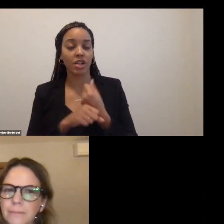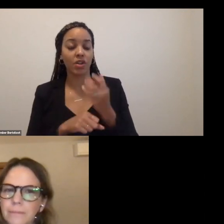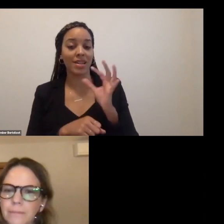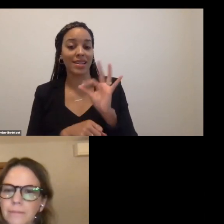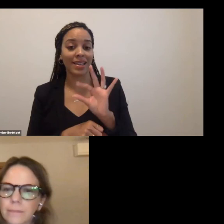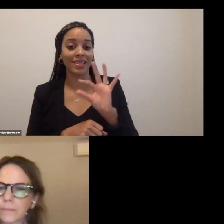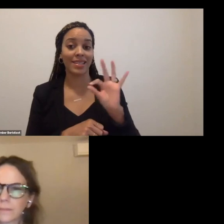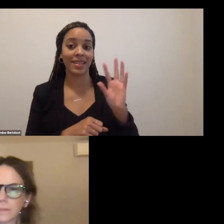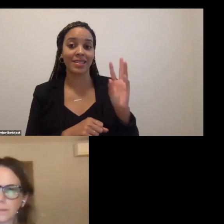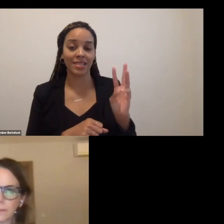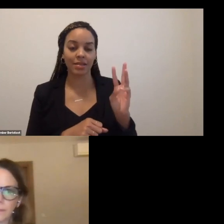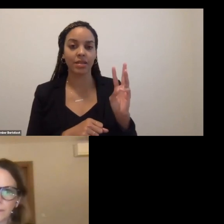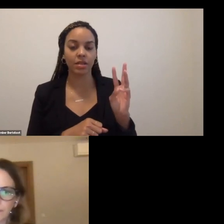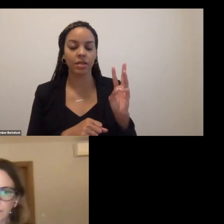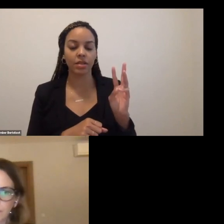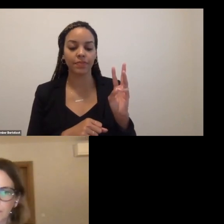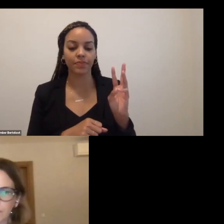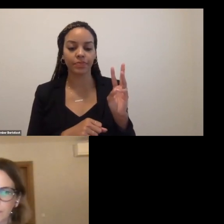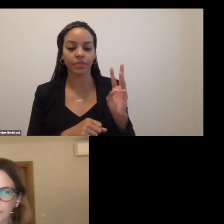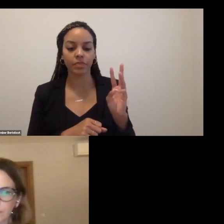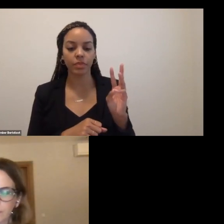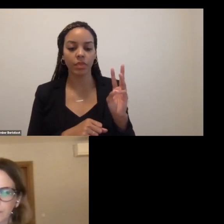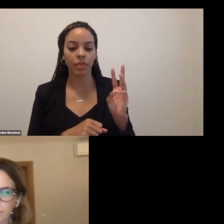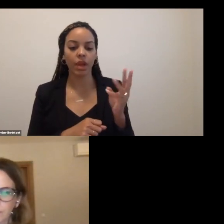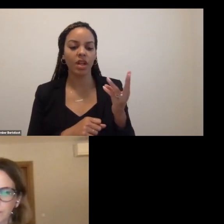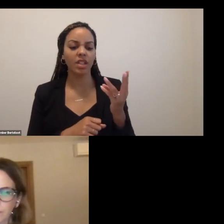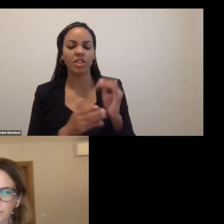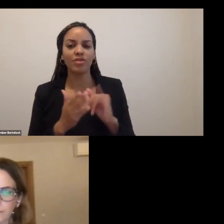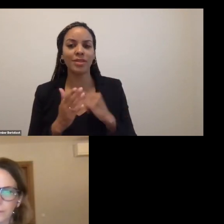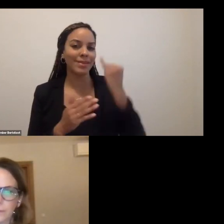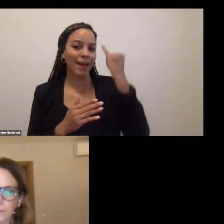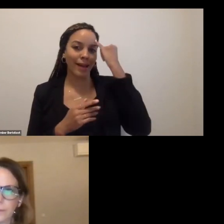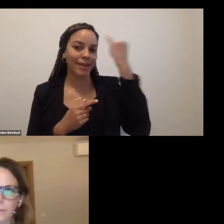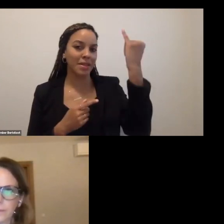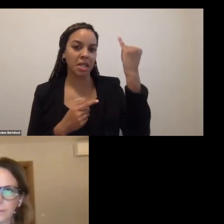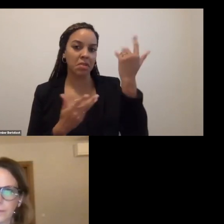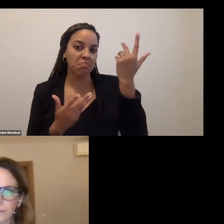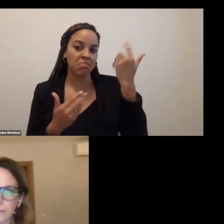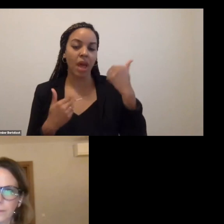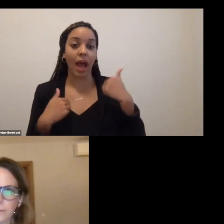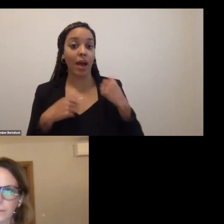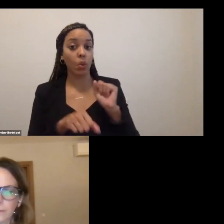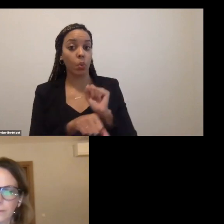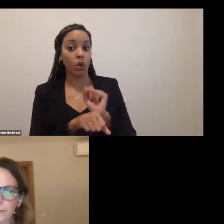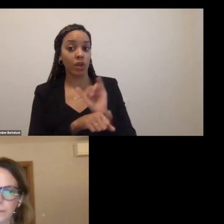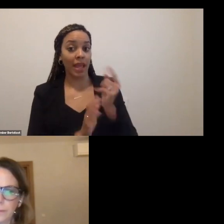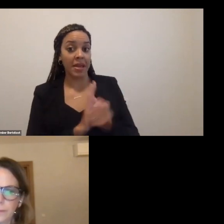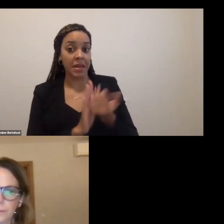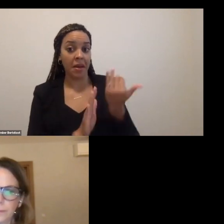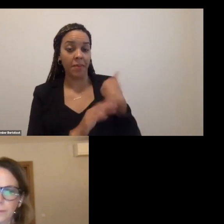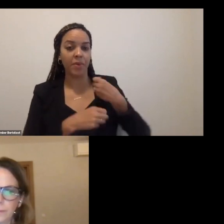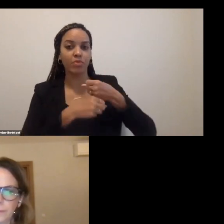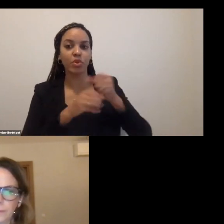1996 by forming, by a kind of idea. I was working then as a producer, and I worked a lot